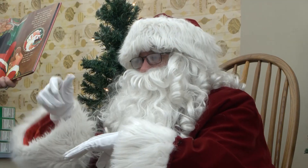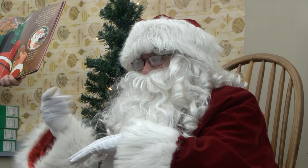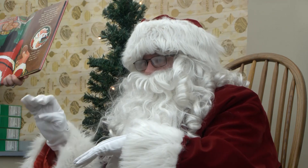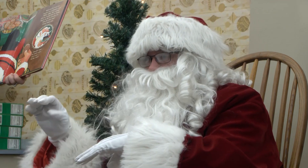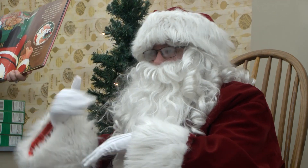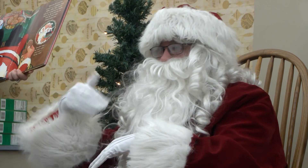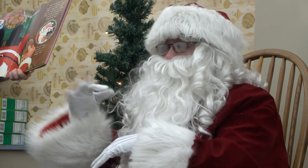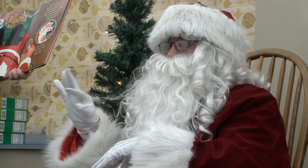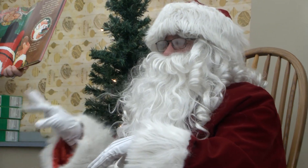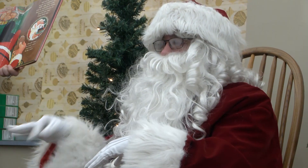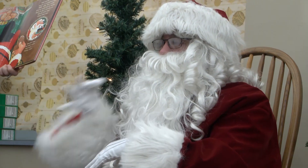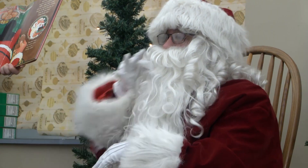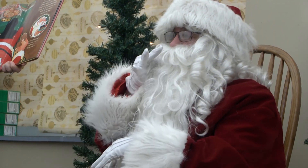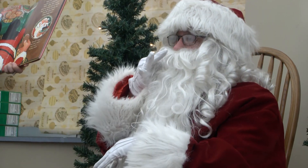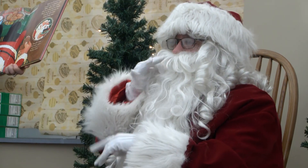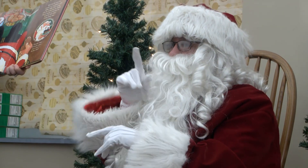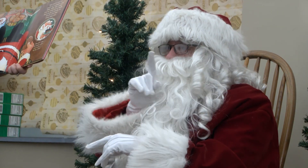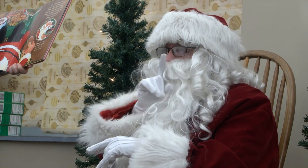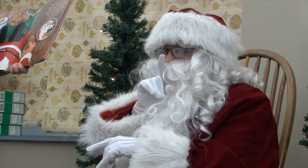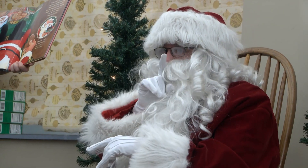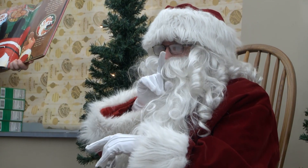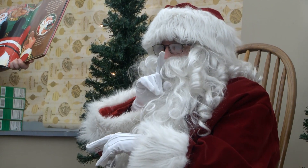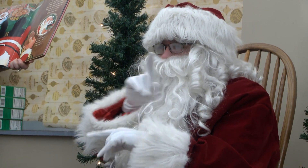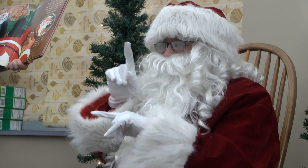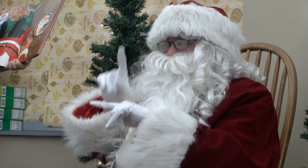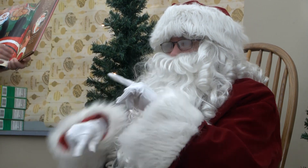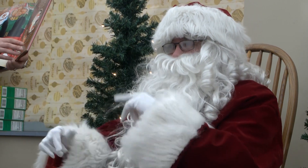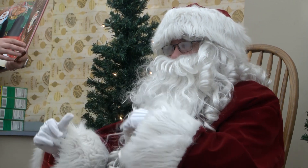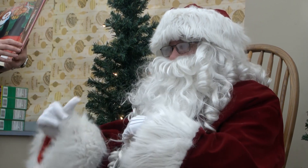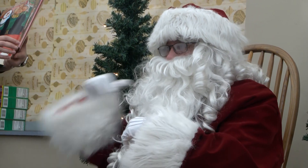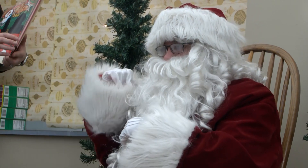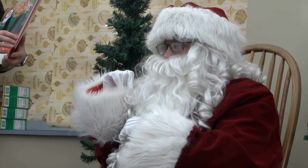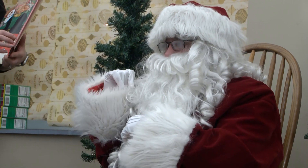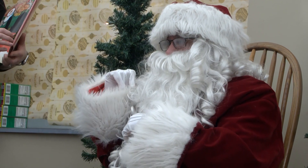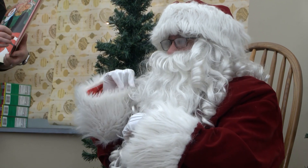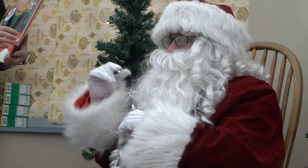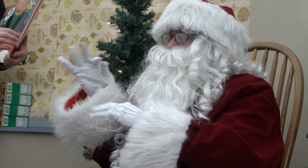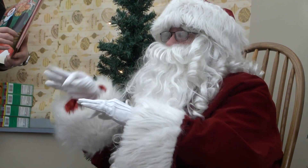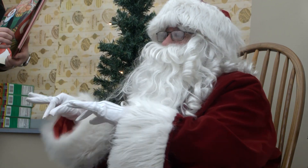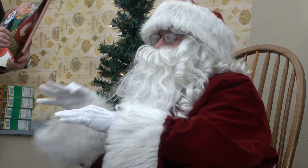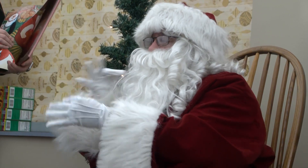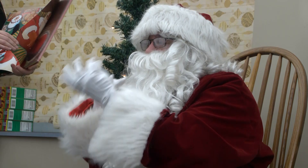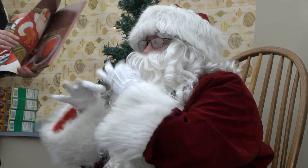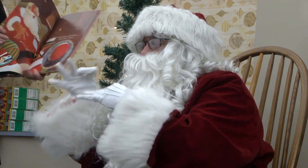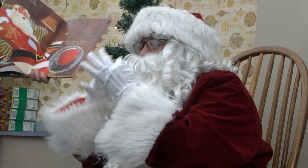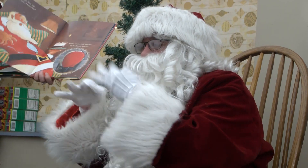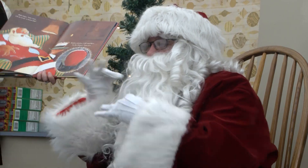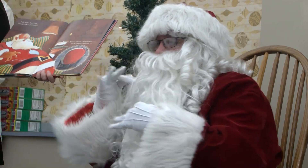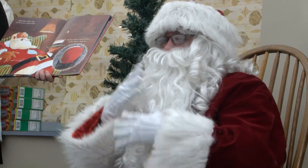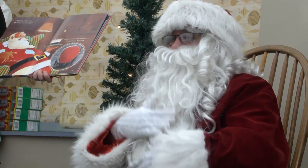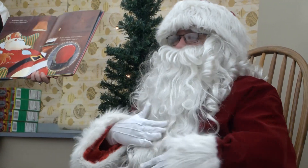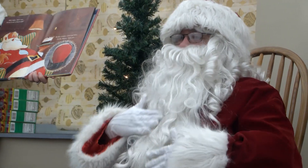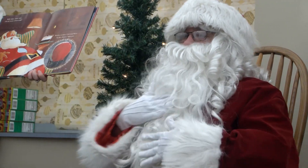he sneaks a piece. Can't resist. He has a feast.